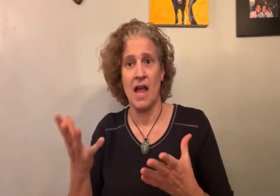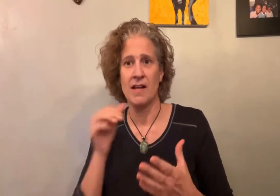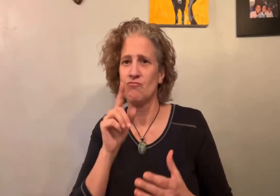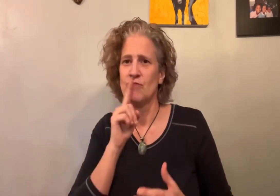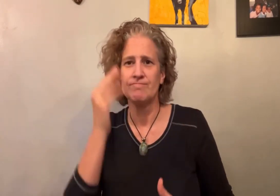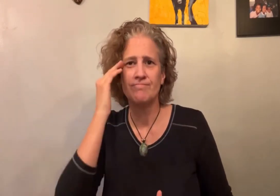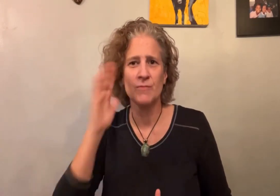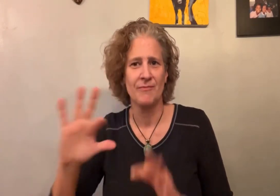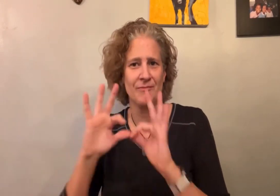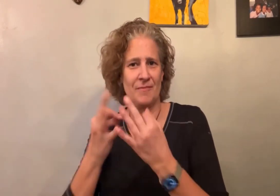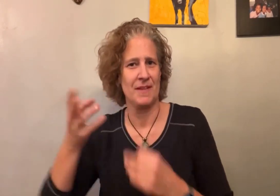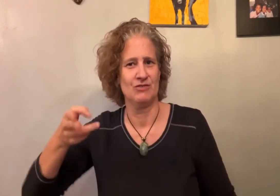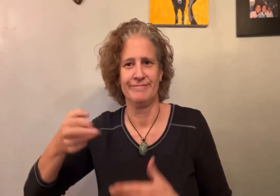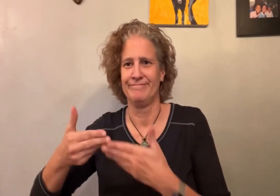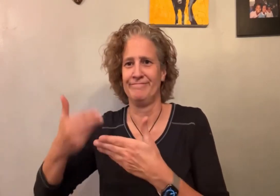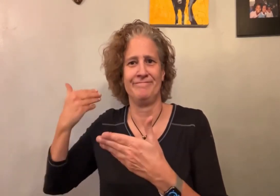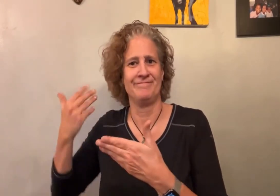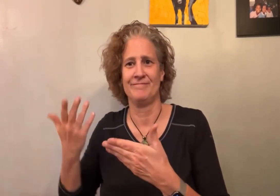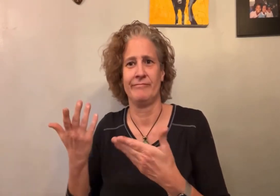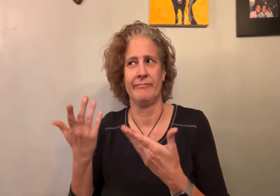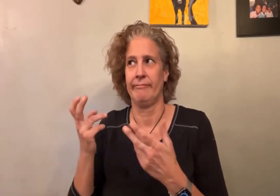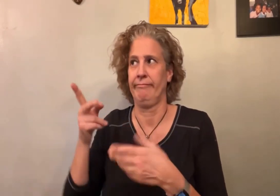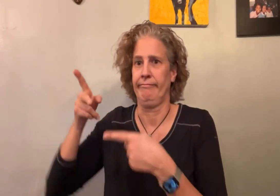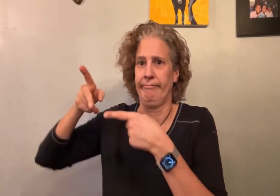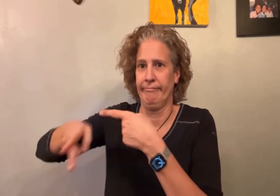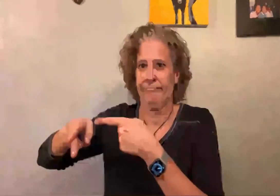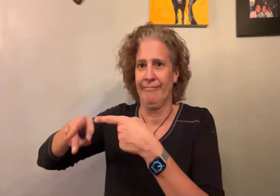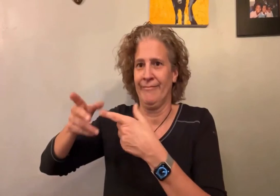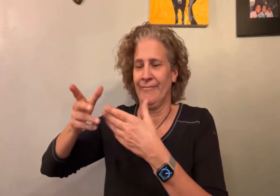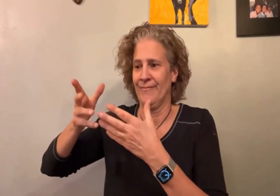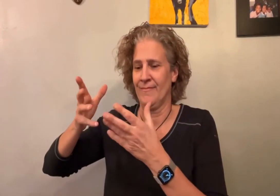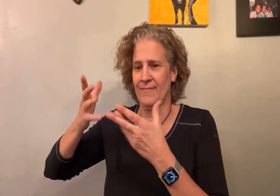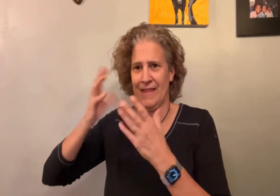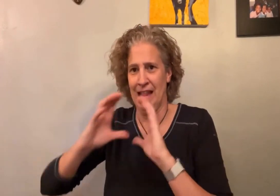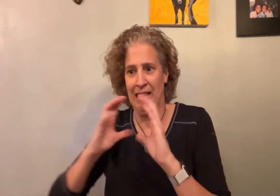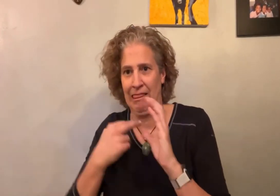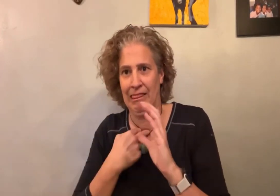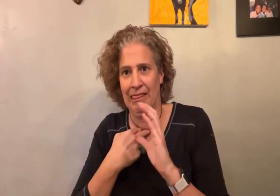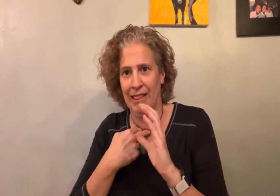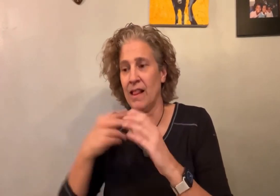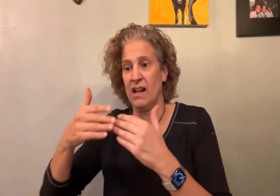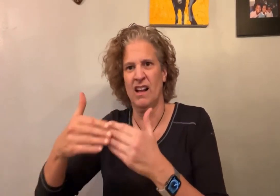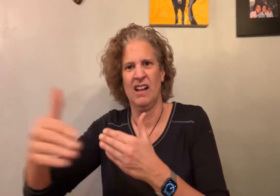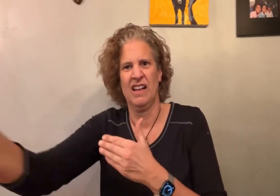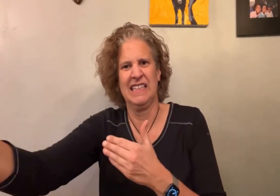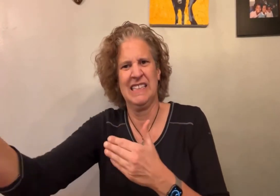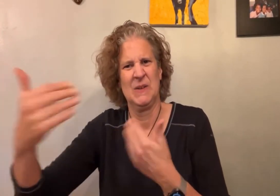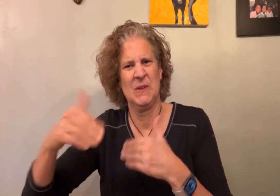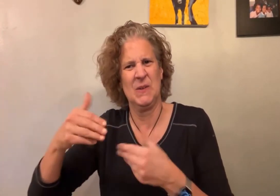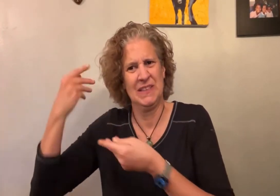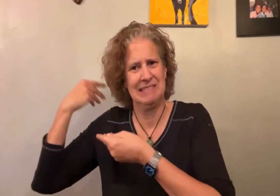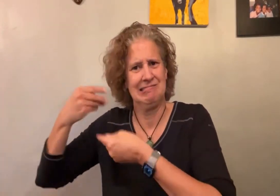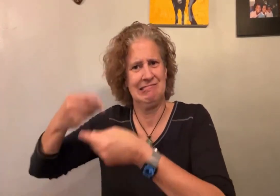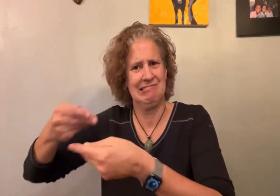family vocabulary, as well as the family tree, and how important that is in particular for deaf children who oftentimes are cut off from